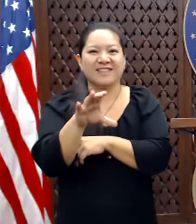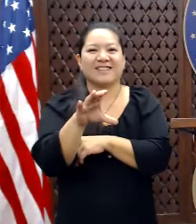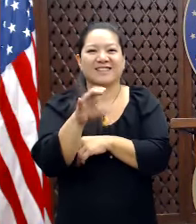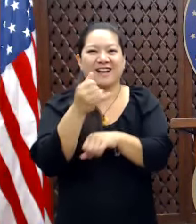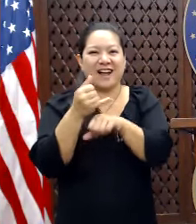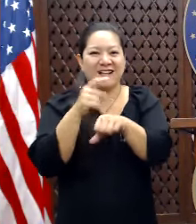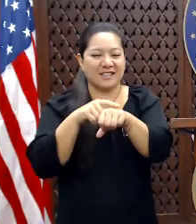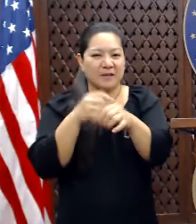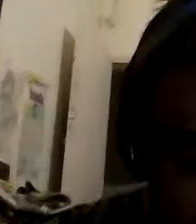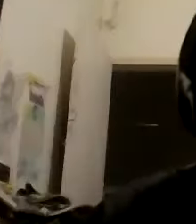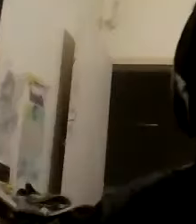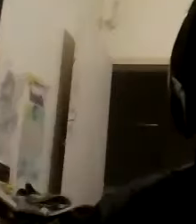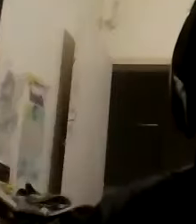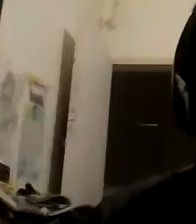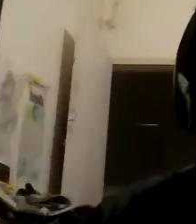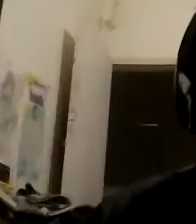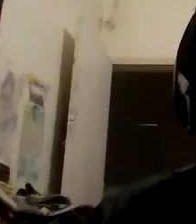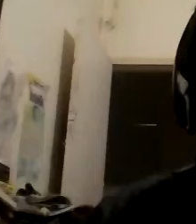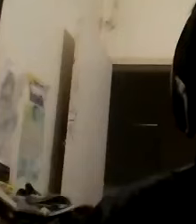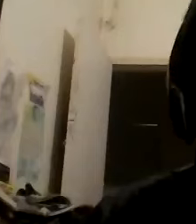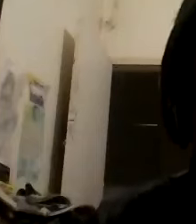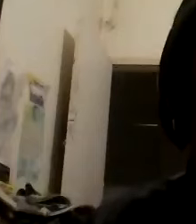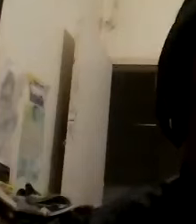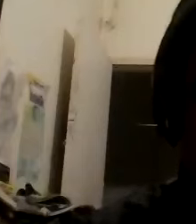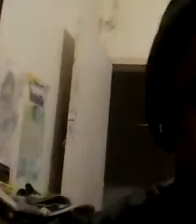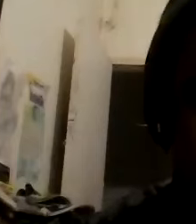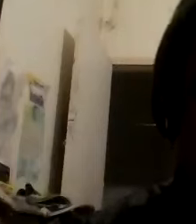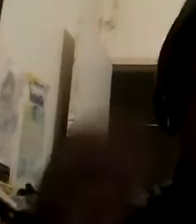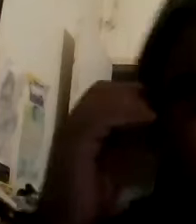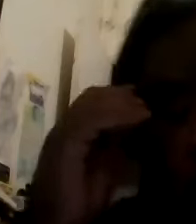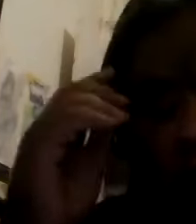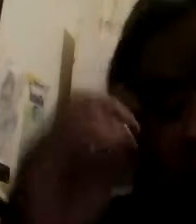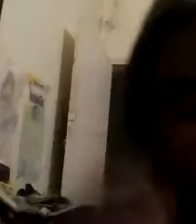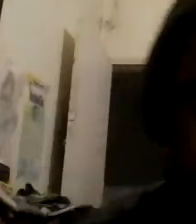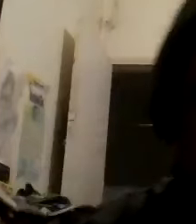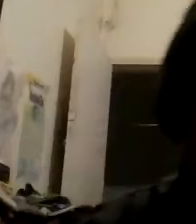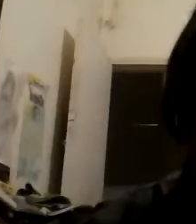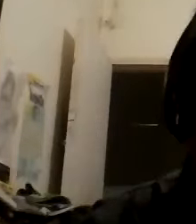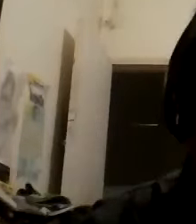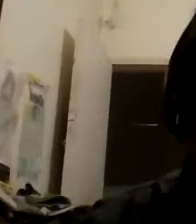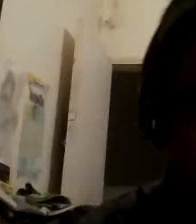question? Can you hear me now? Yes, we can hear you now. Okay, cool.